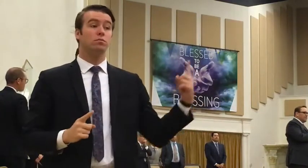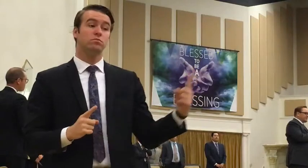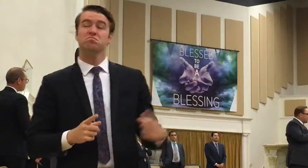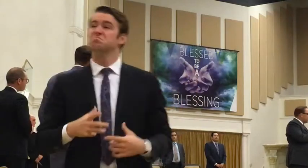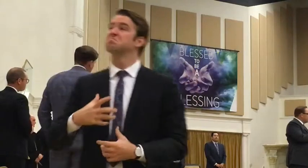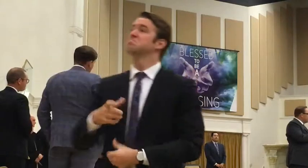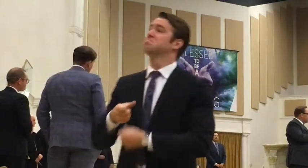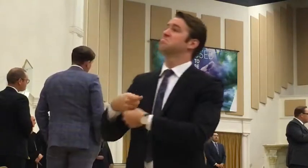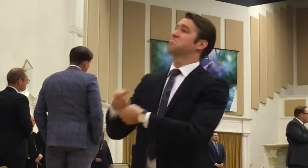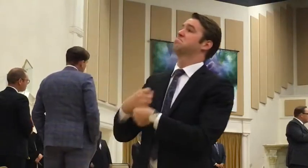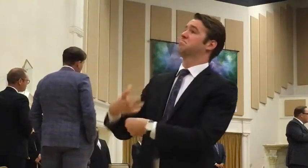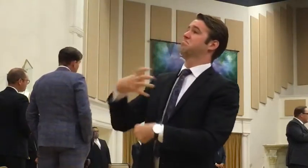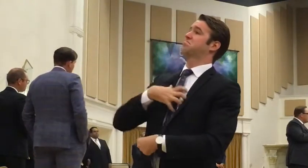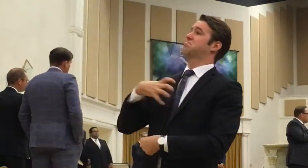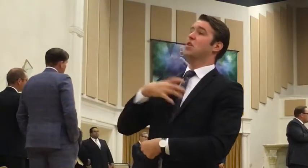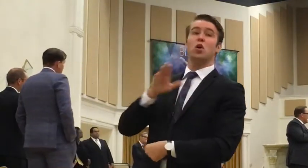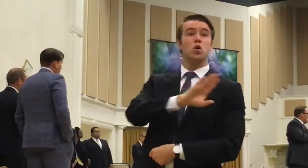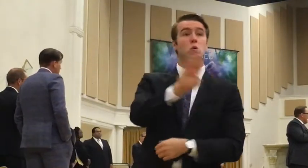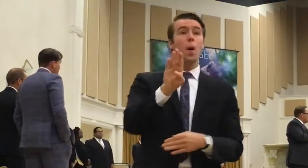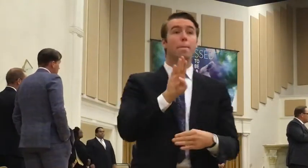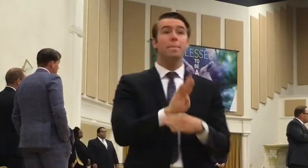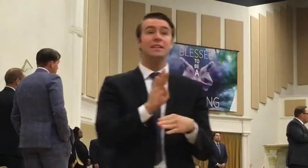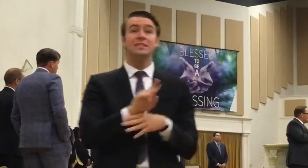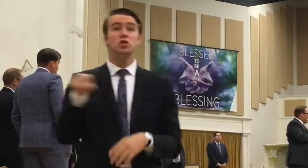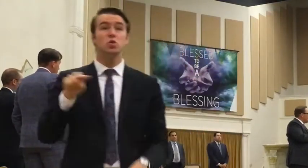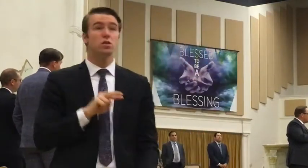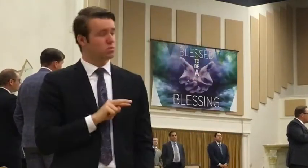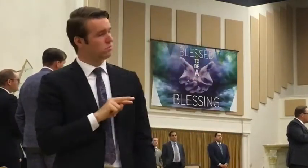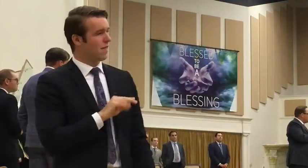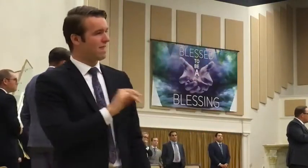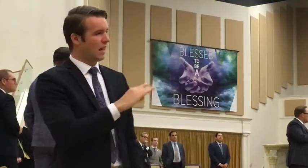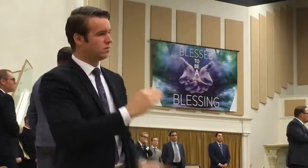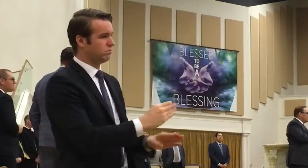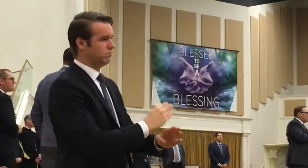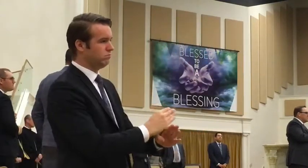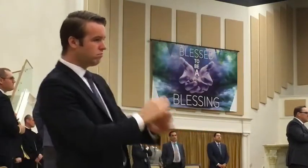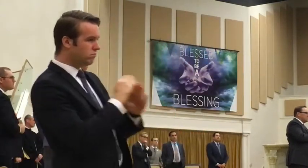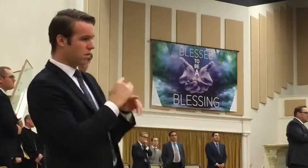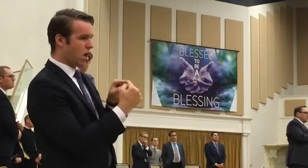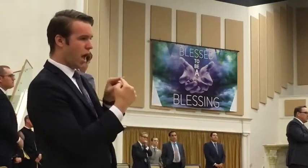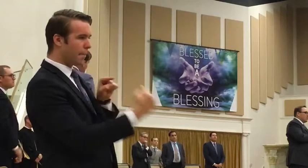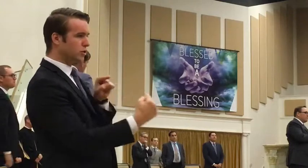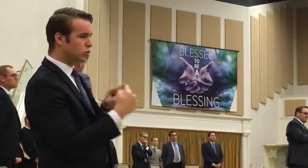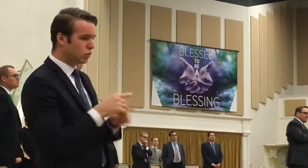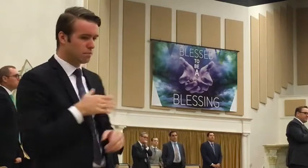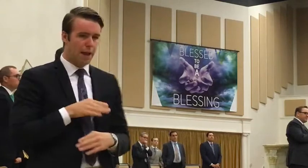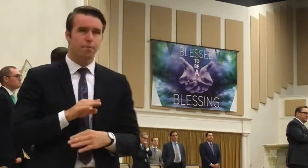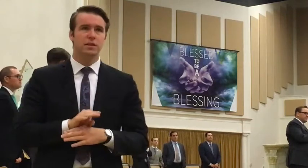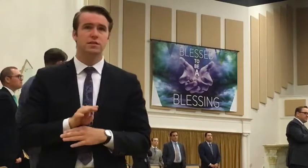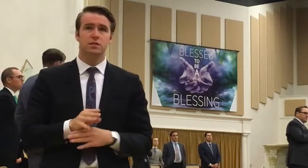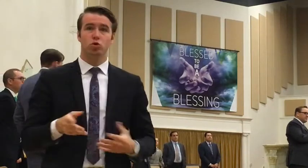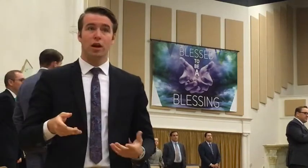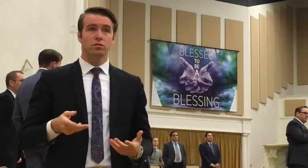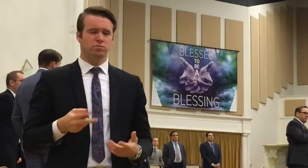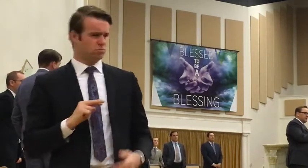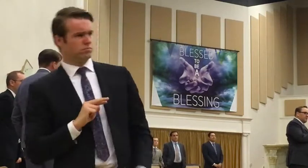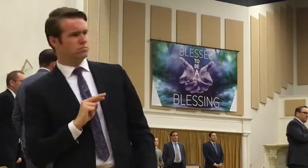protesting your business, you would see that as direct opposition to your business.